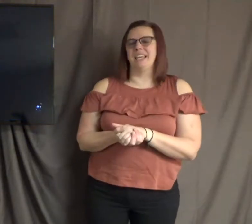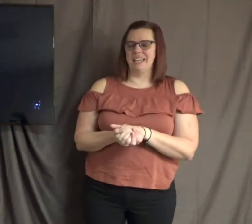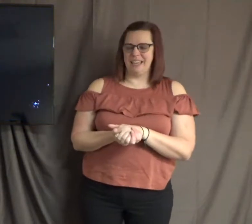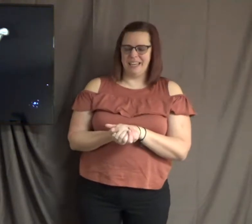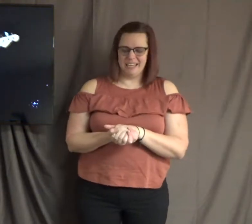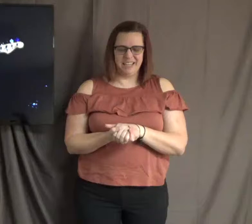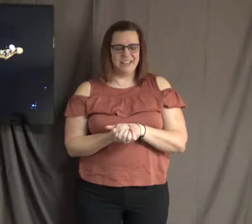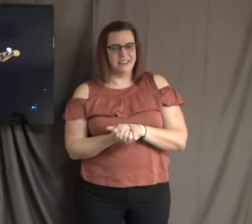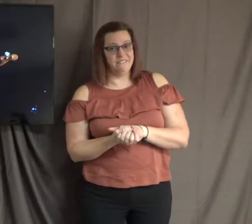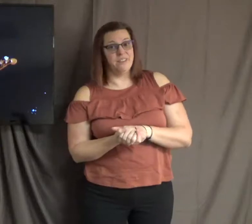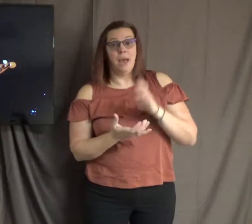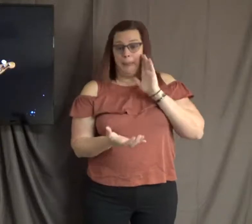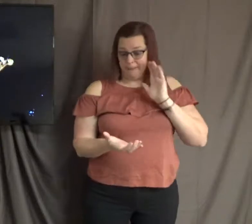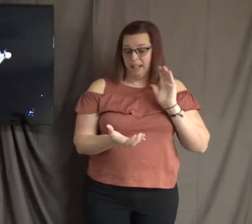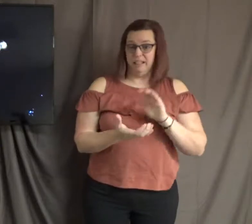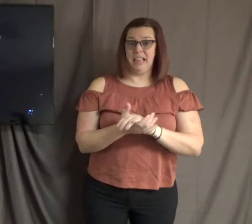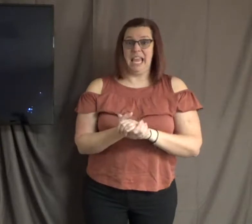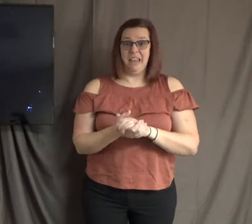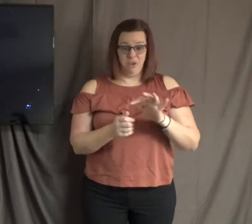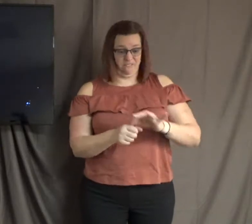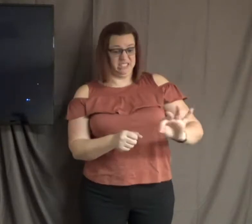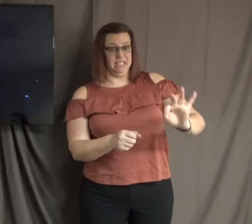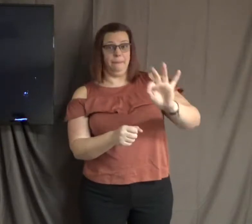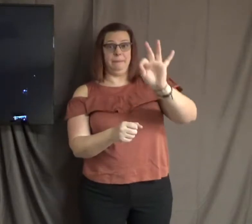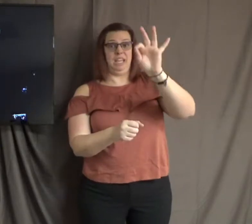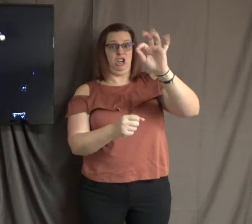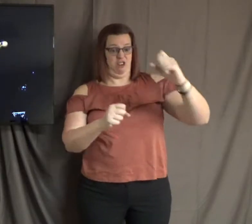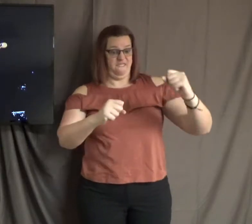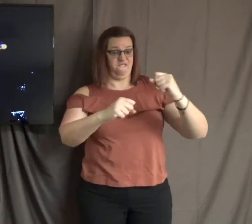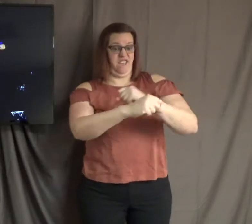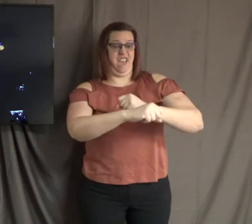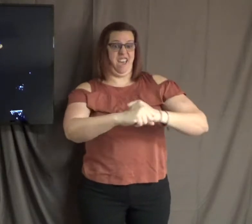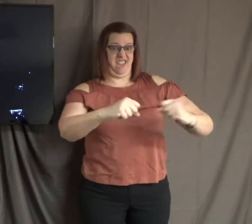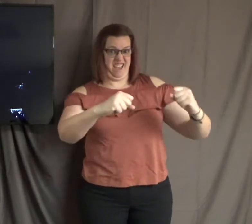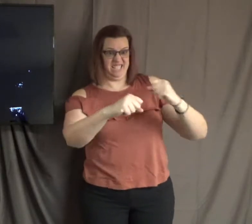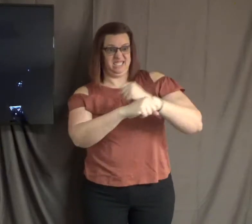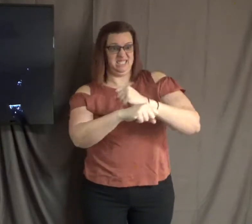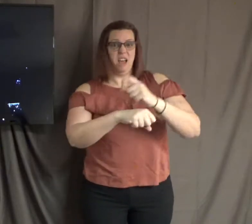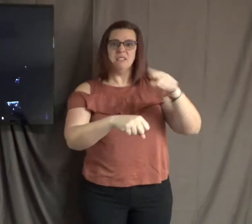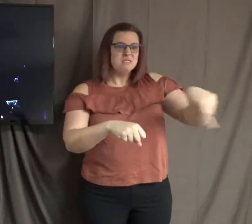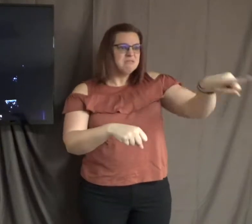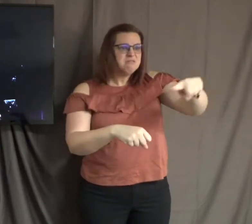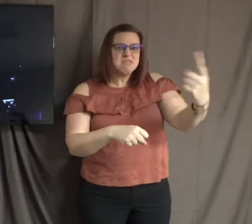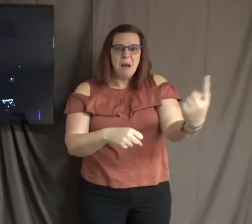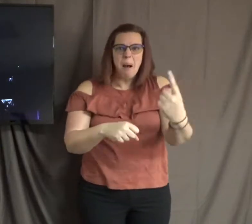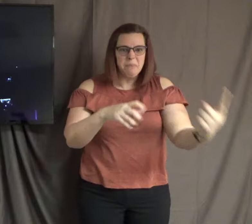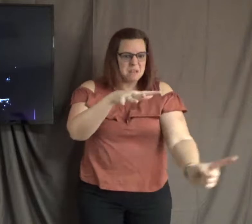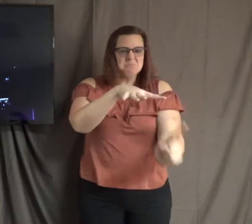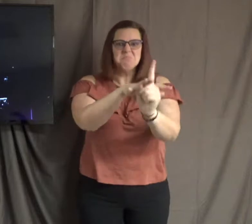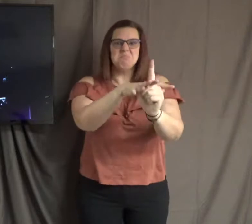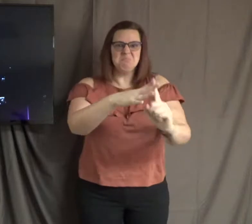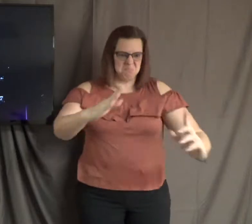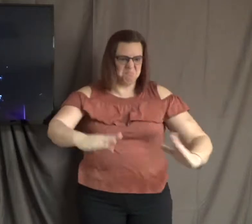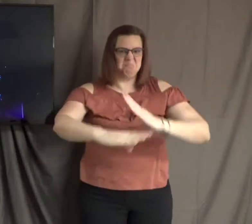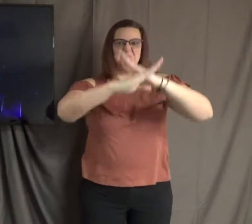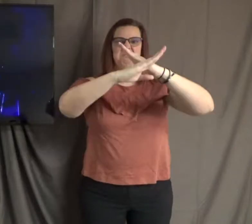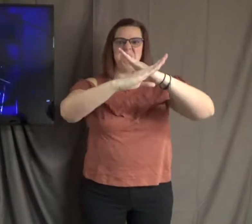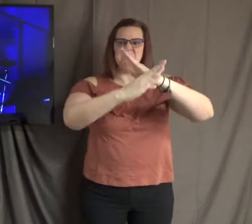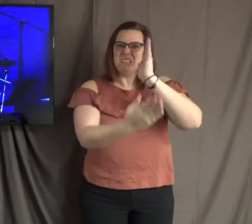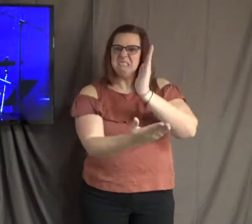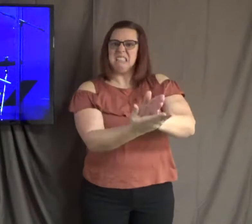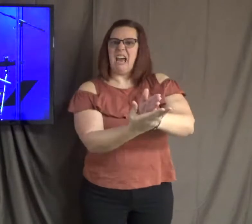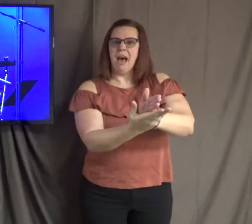believe that when Spirit fights for you, nothing can stop you or stand in